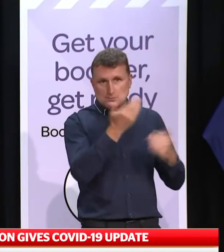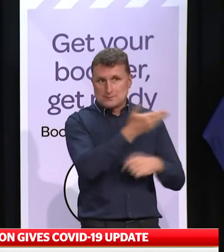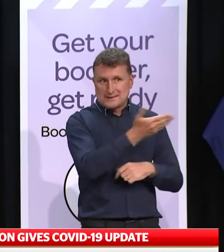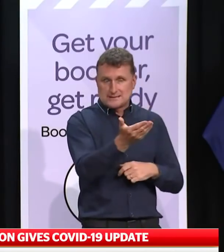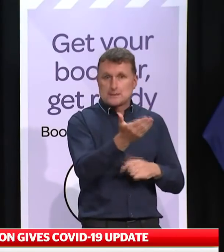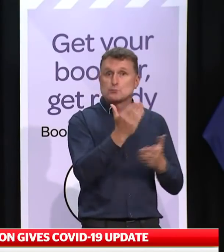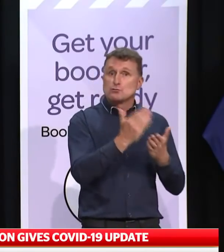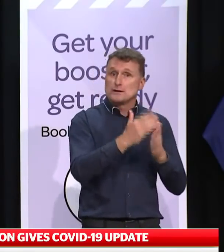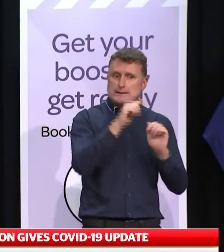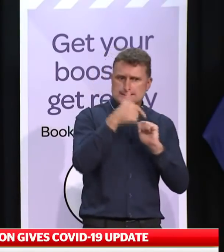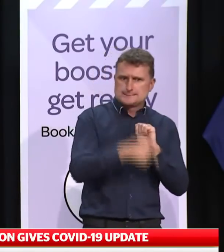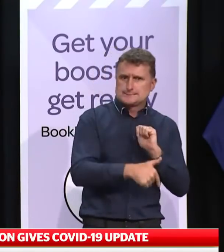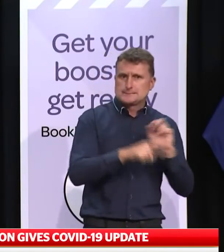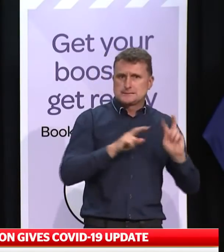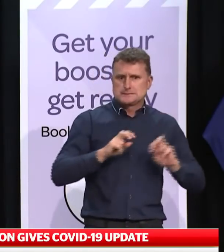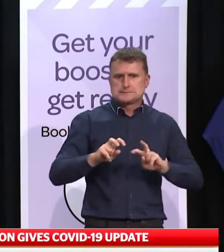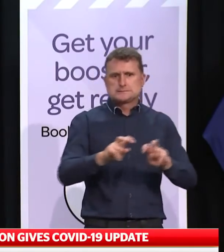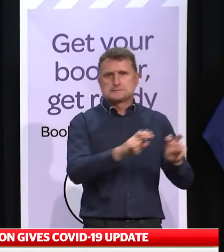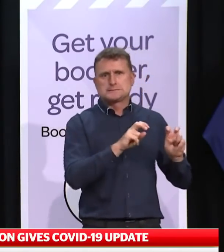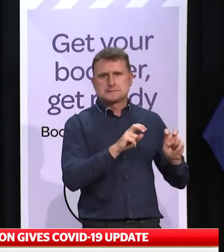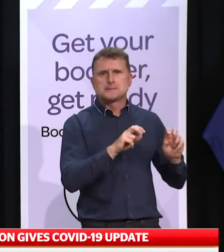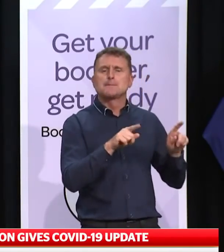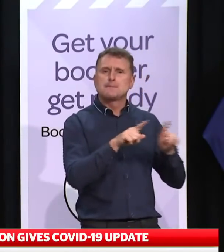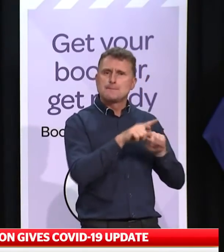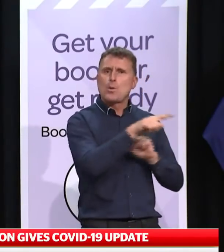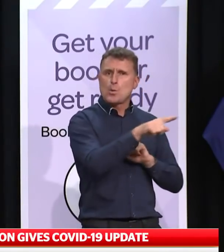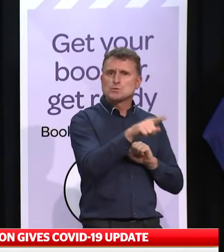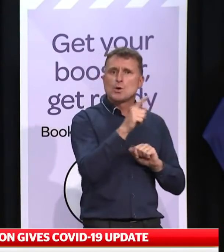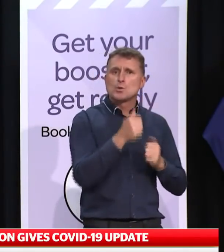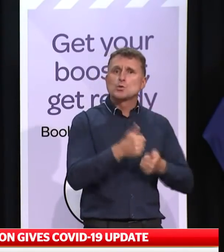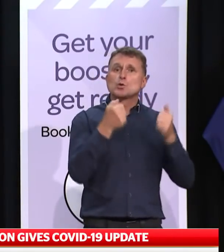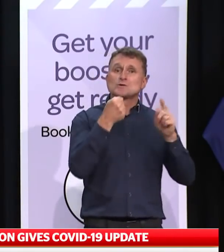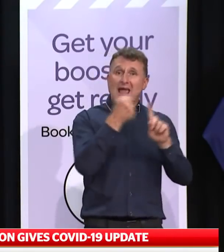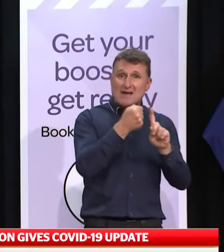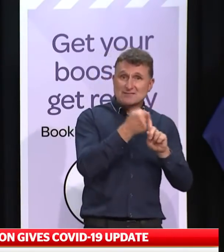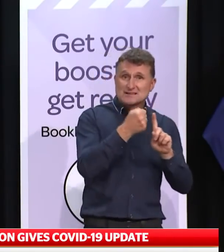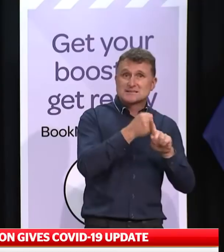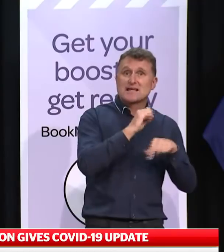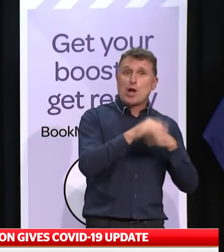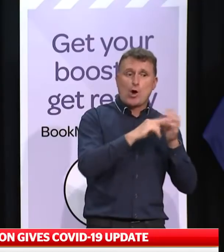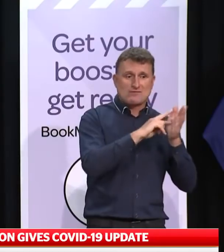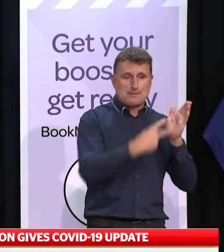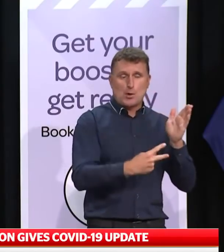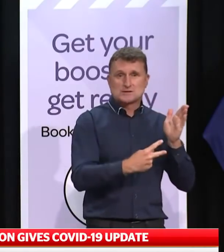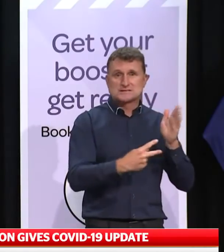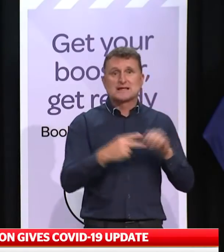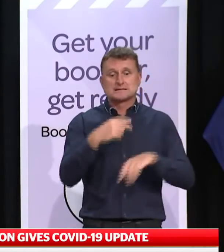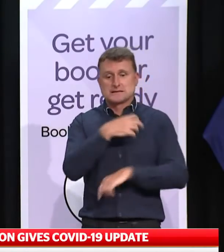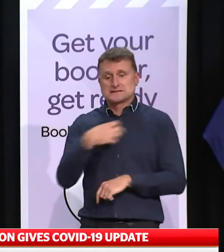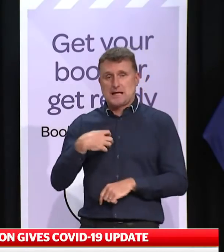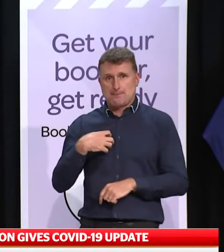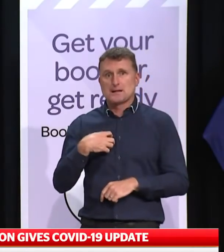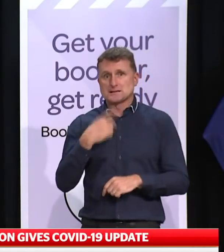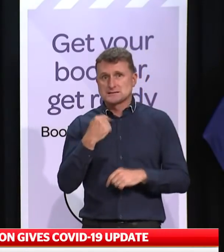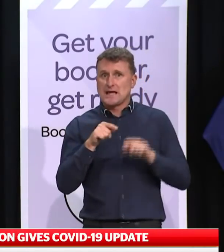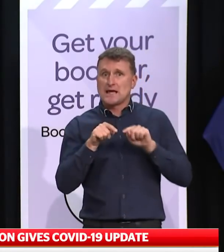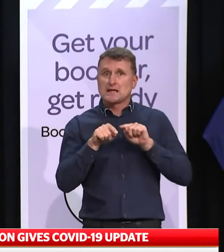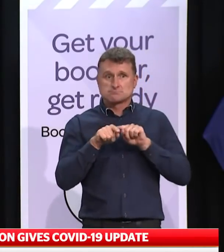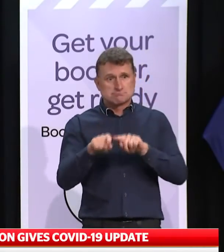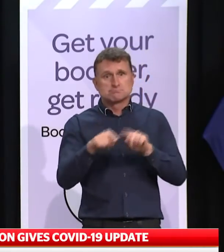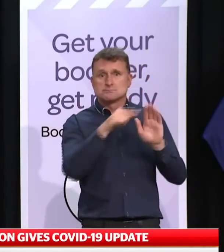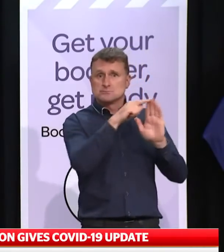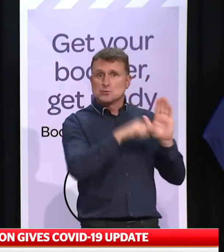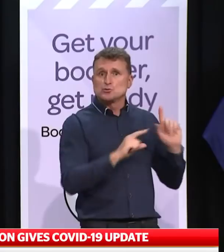quite consistent in their advocacy for a number of policies that the government has committed that we're not going to do, and we certainly aren't going to be taking that one up.